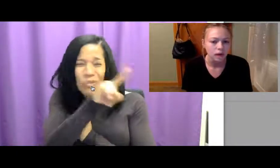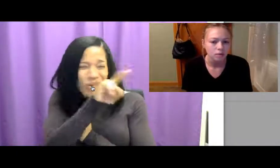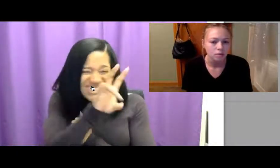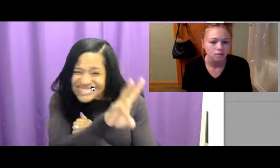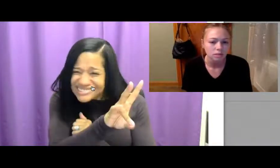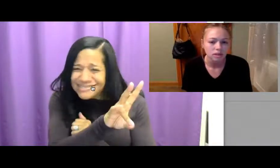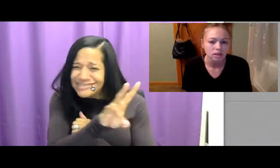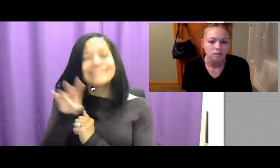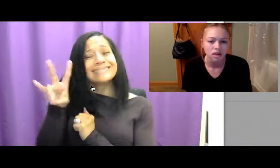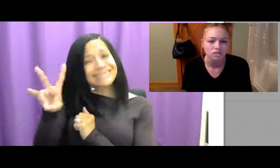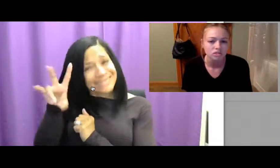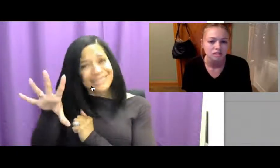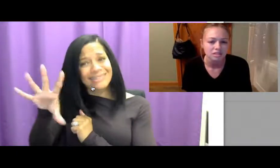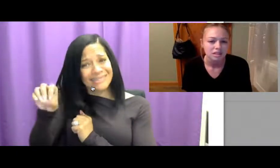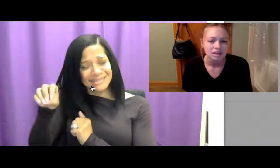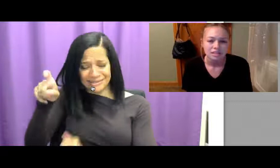don't know how I'm supposed to pay for that with